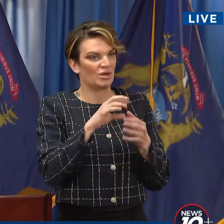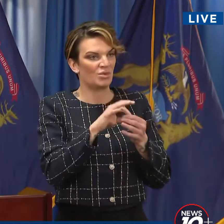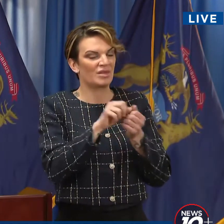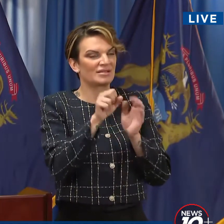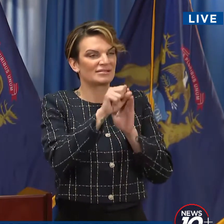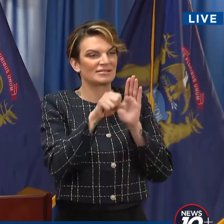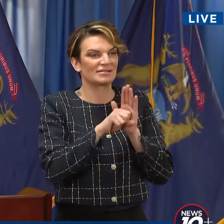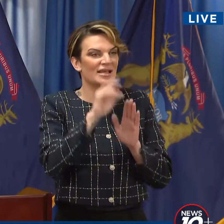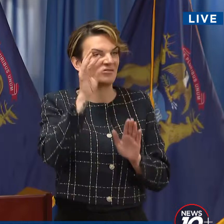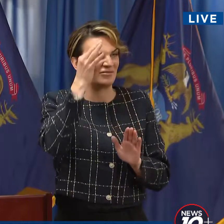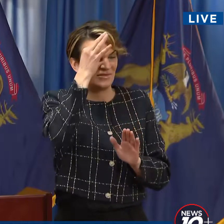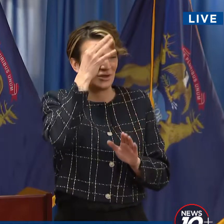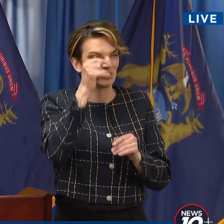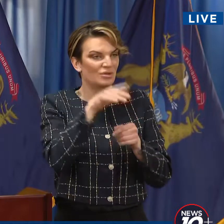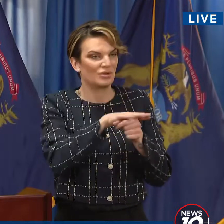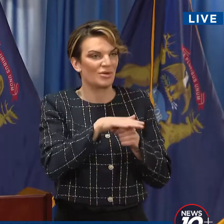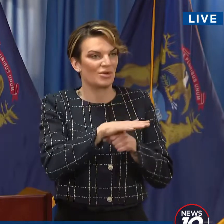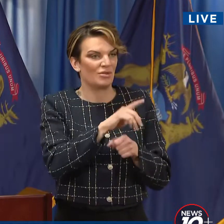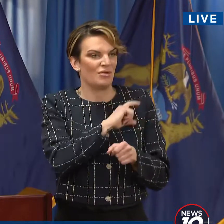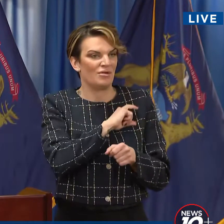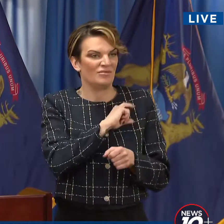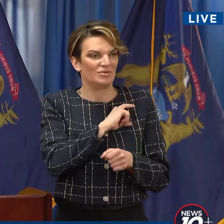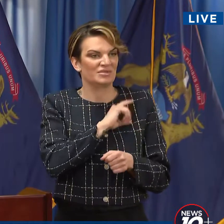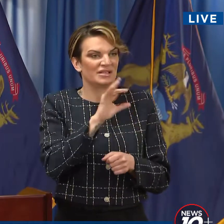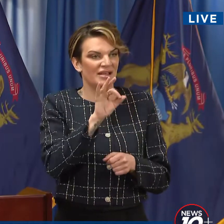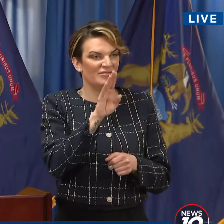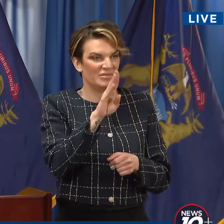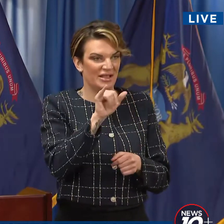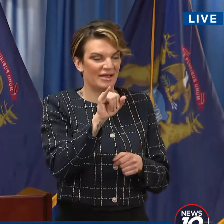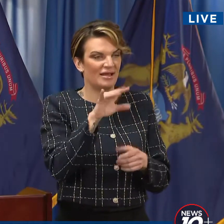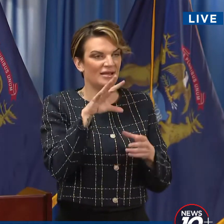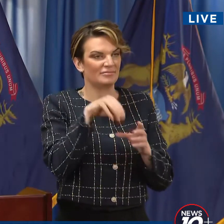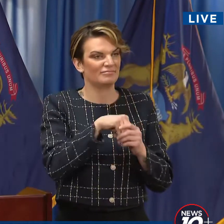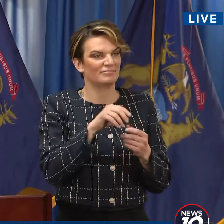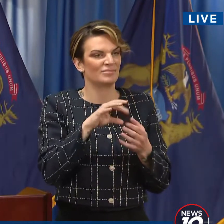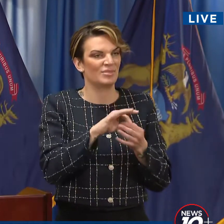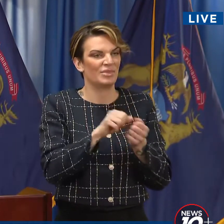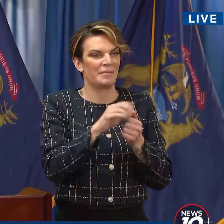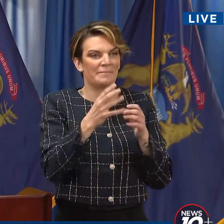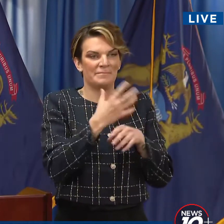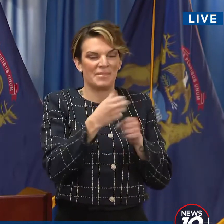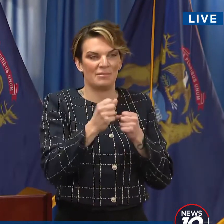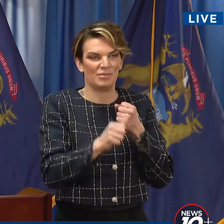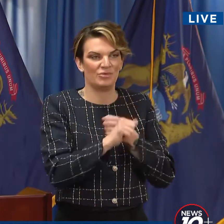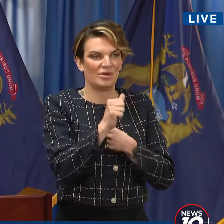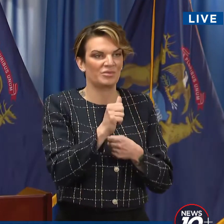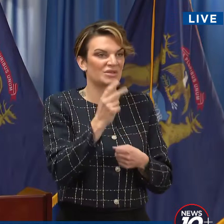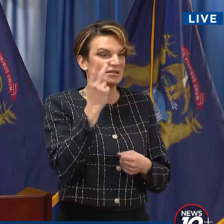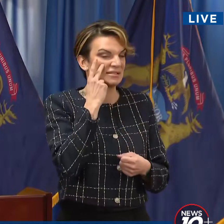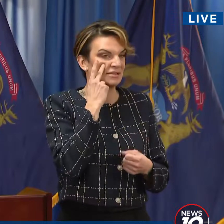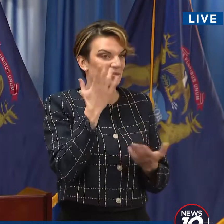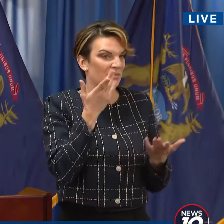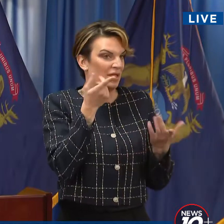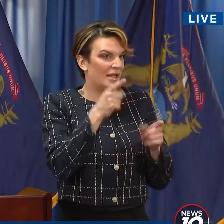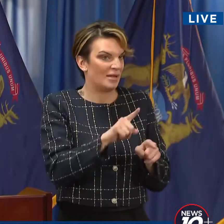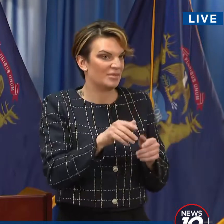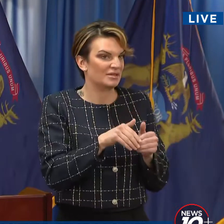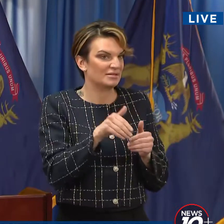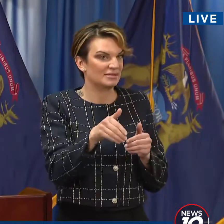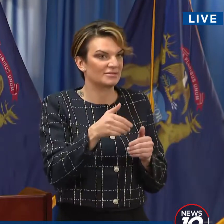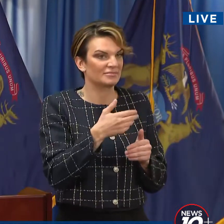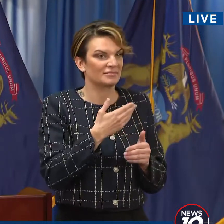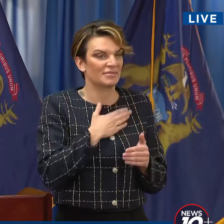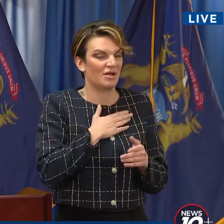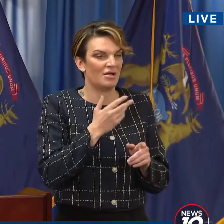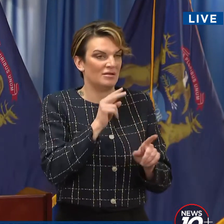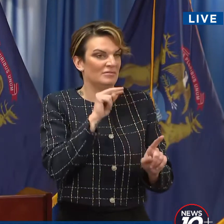federal, and local law enforcement on the variety of threats, the FBI in particular on the bomb threats. So we'll see what accountability happens. I think in our view on a